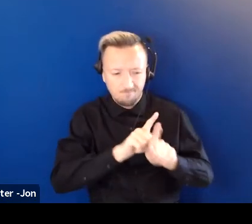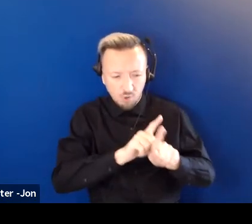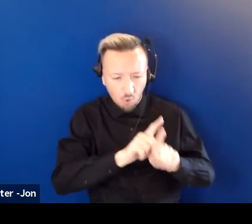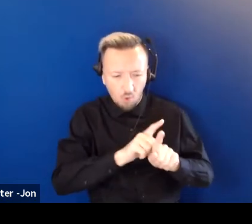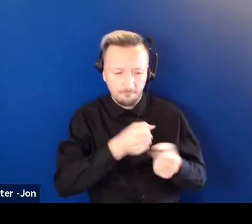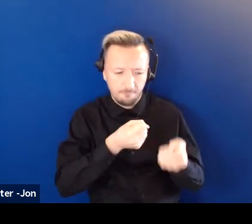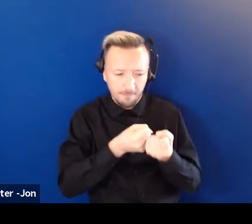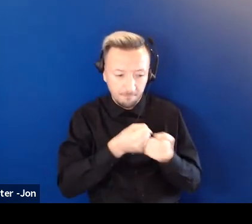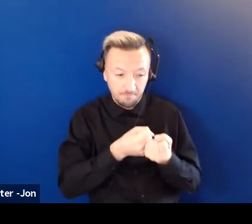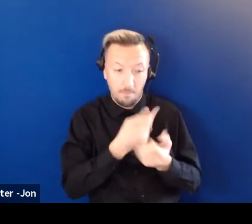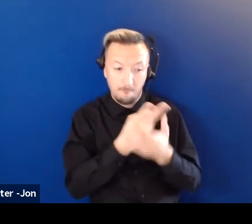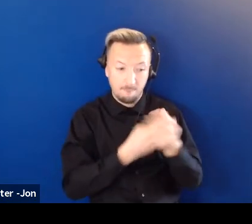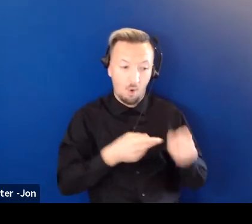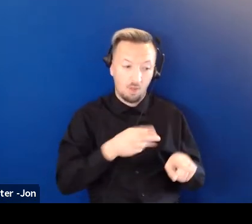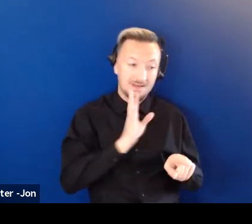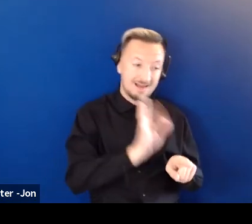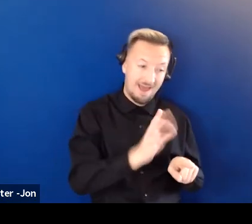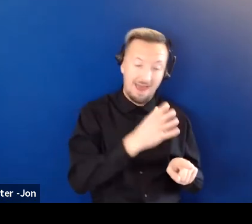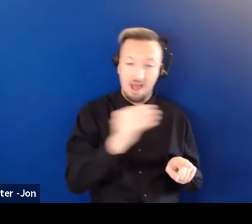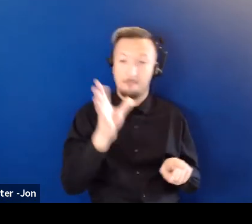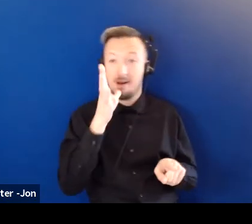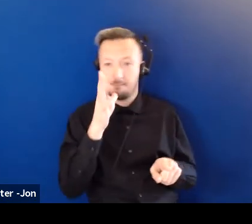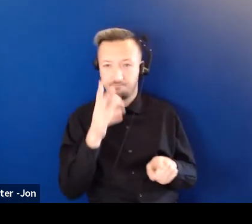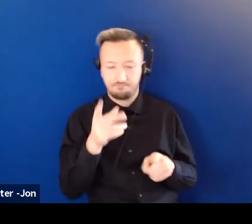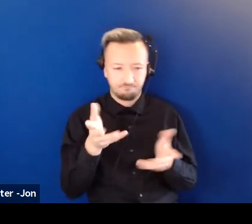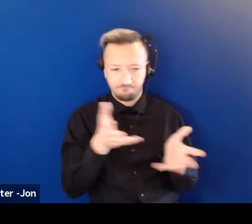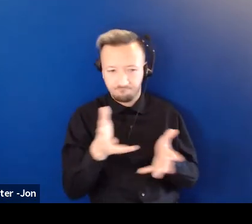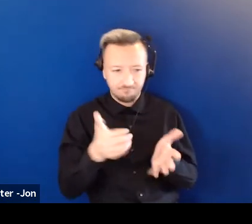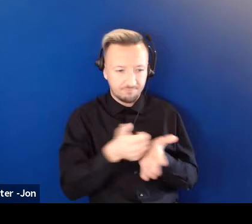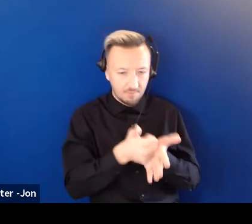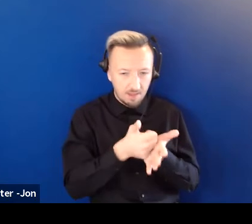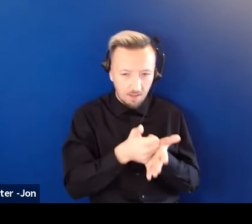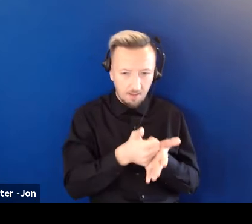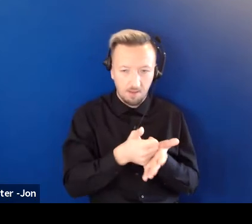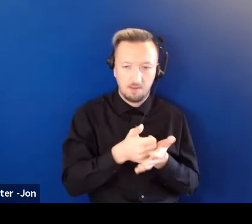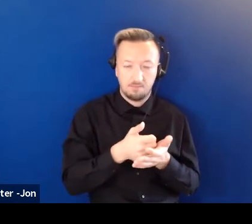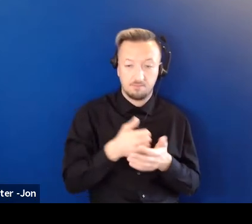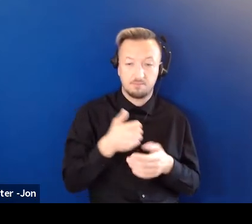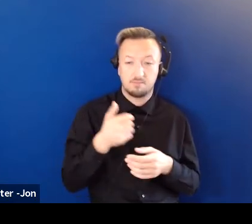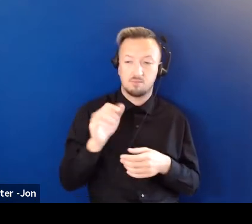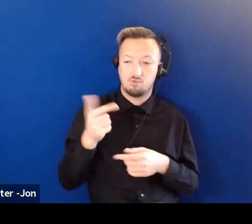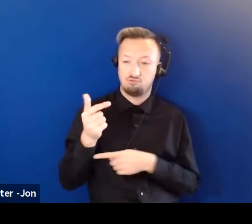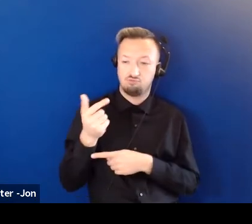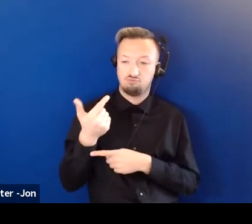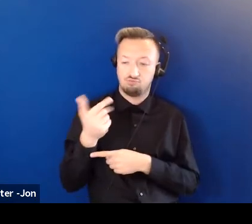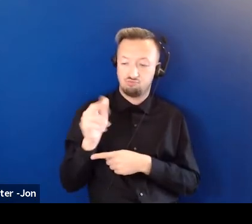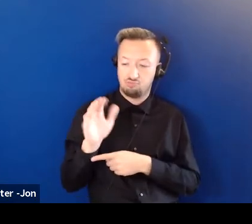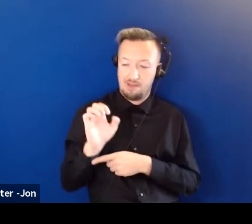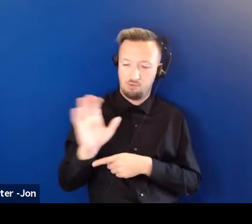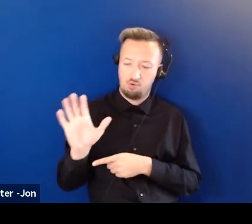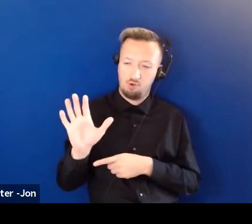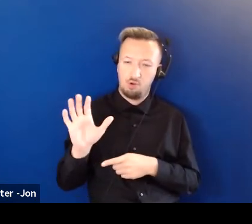also mom, and kind of was an in-between for them and sharing Grace's personal experiences, that young